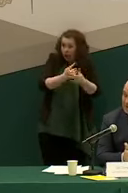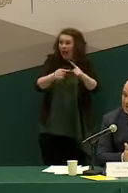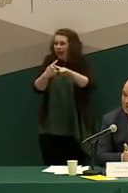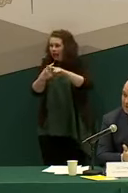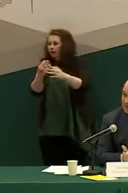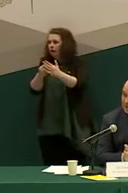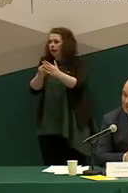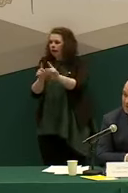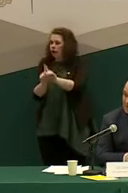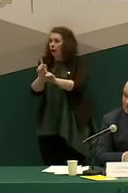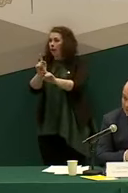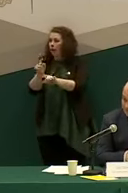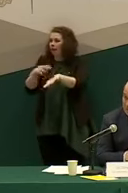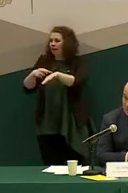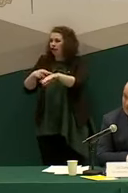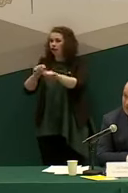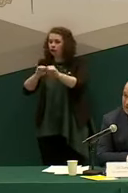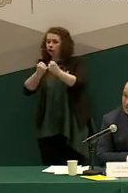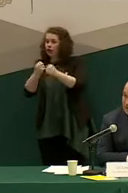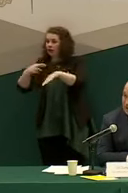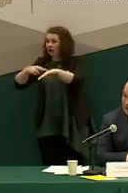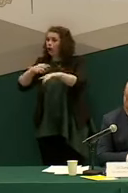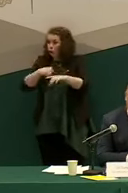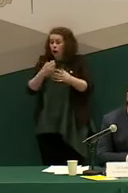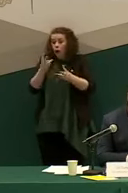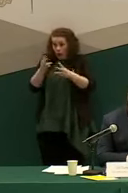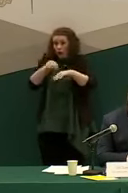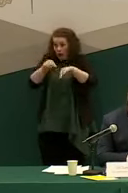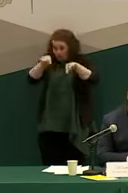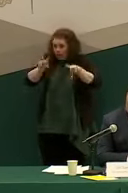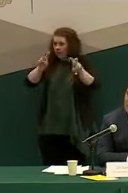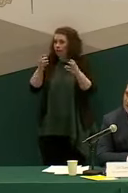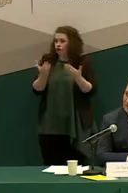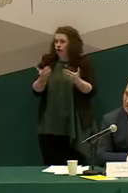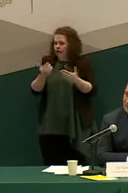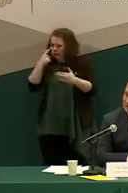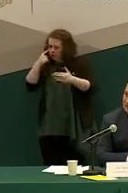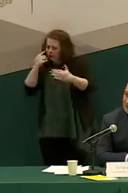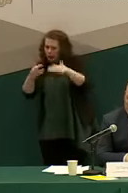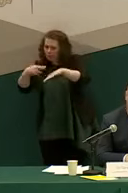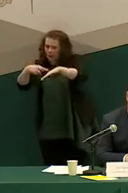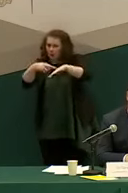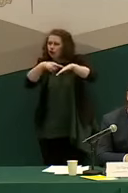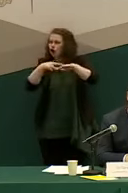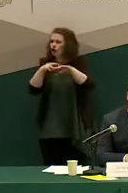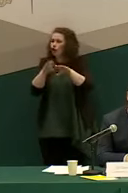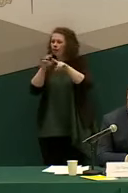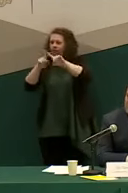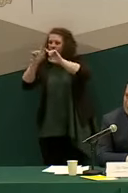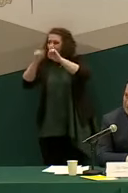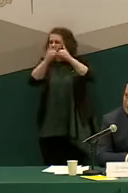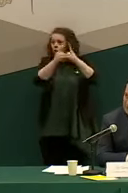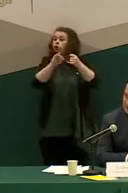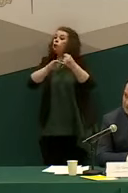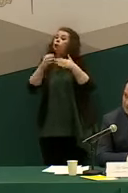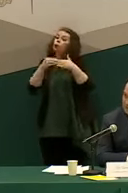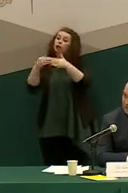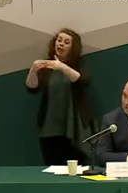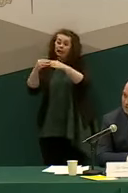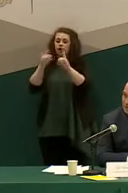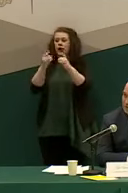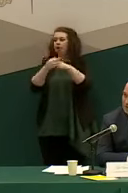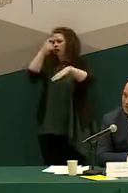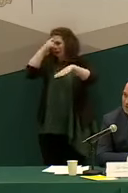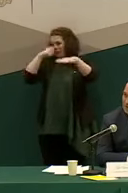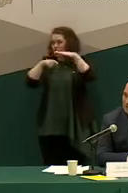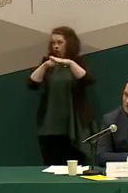greatest economic and social benefit. And there is active work going on at the moment across government departments led by the Department of the Taoiseach, and we'll be doing that work over the